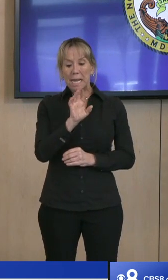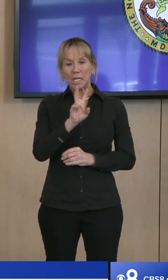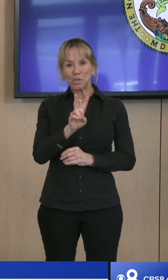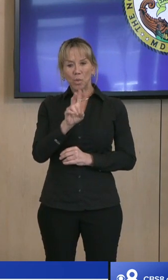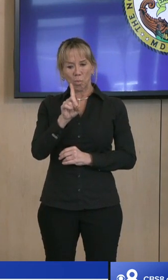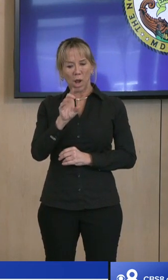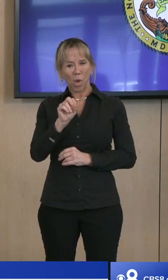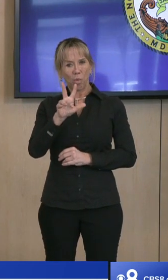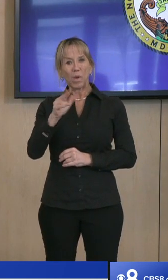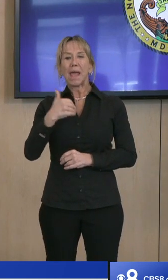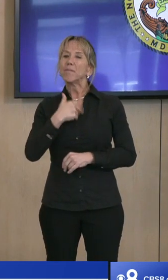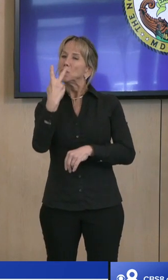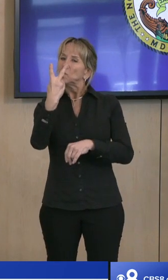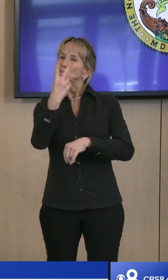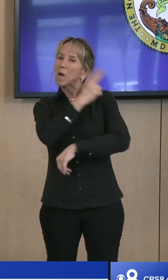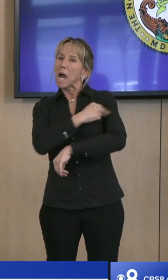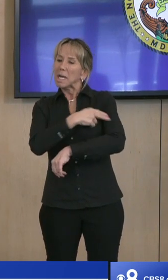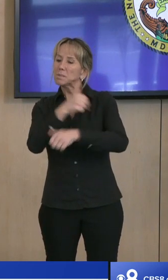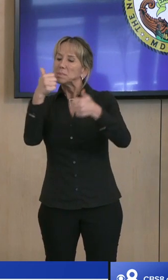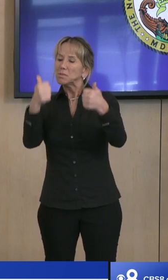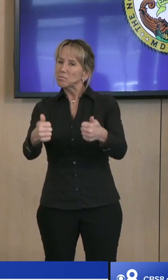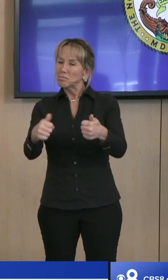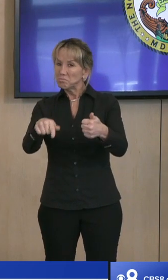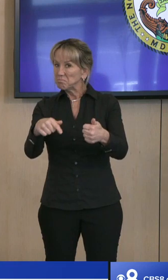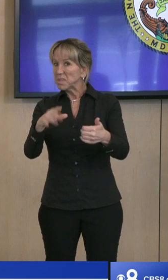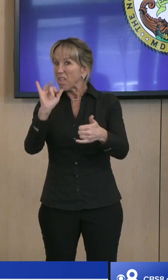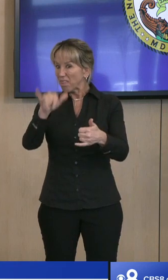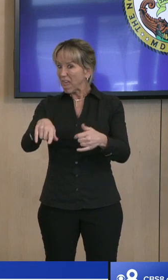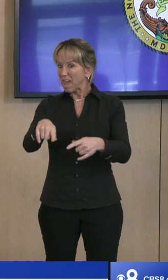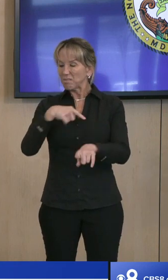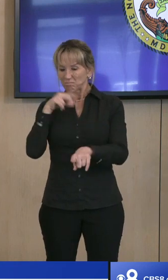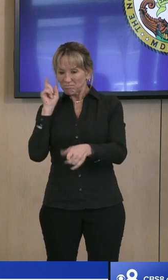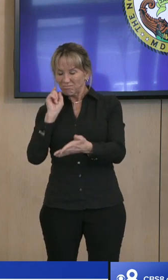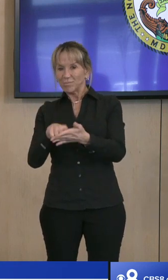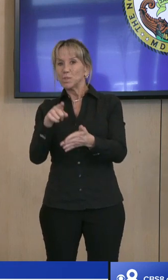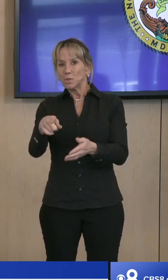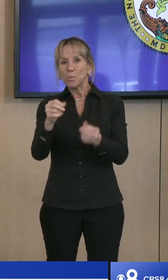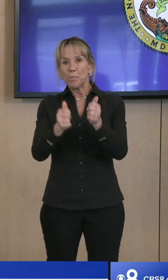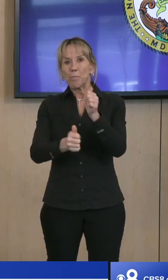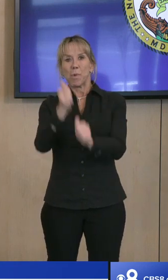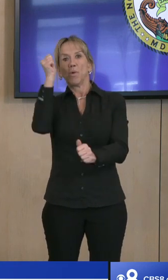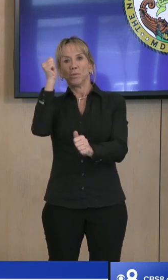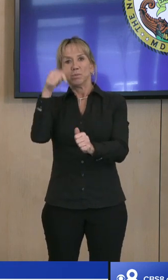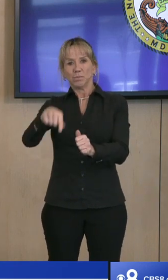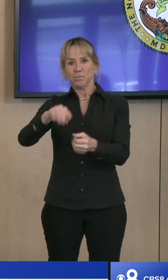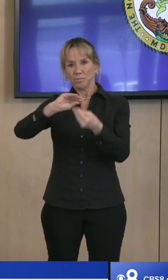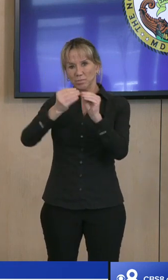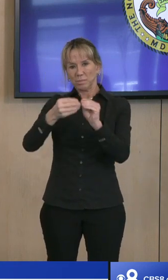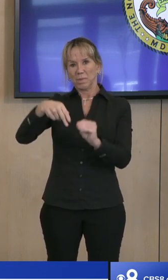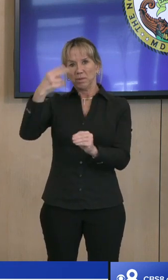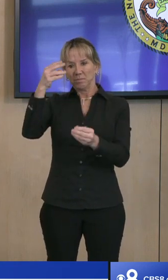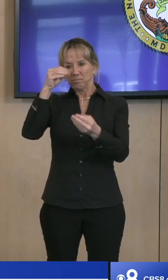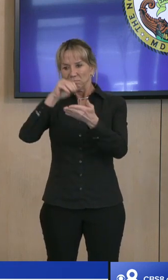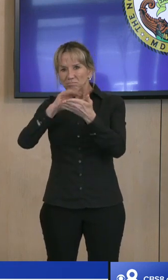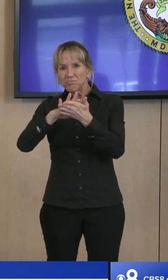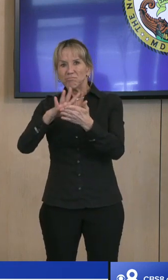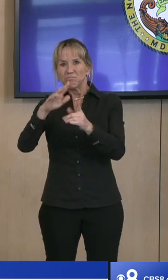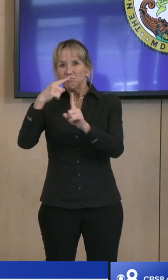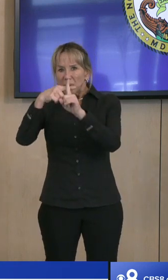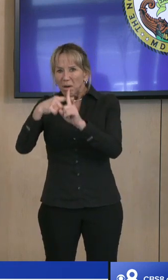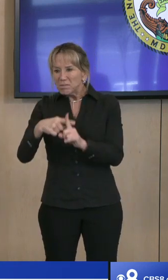92103 has 2 hospitals in that census tract. It is the highest amount of cases in the county. And is that